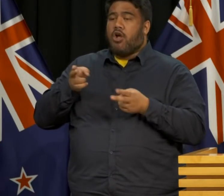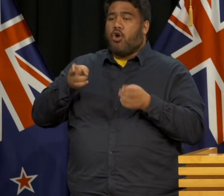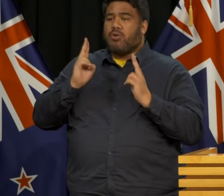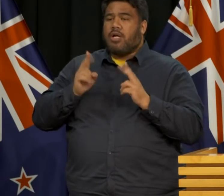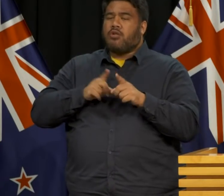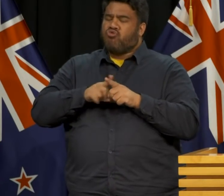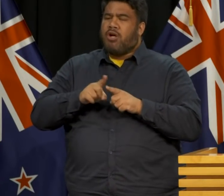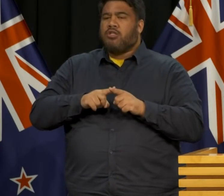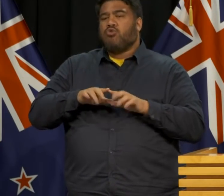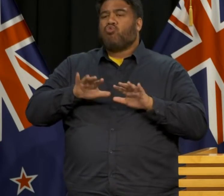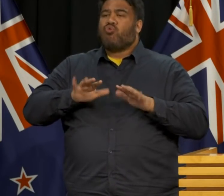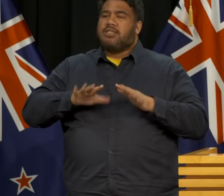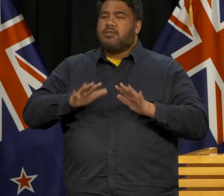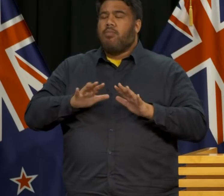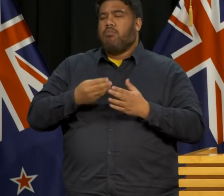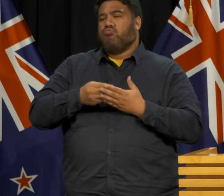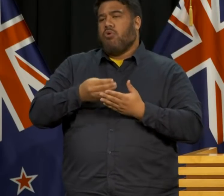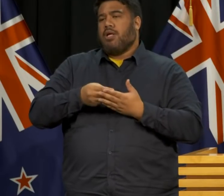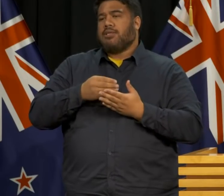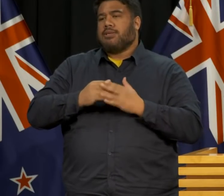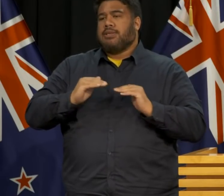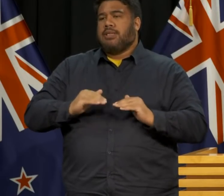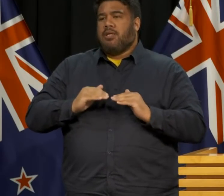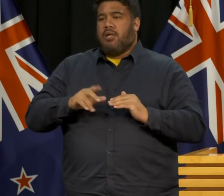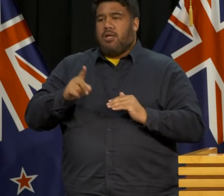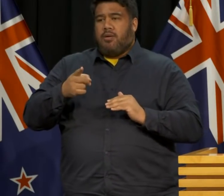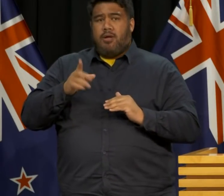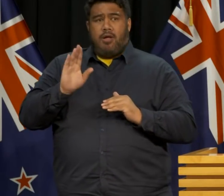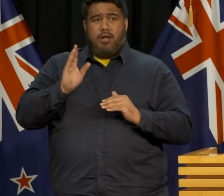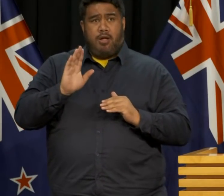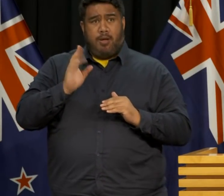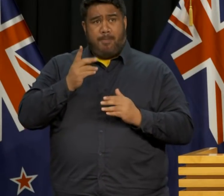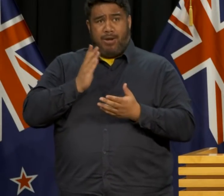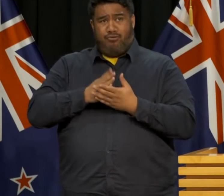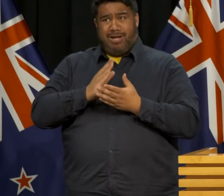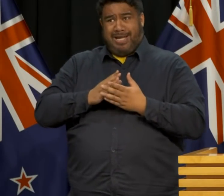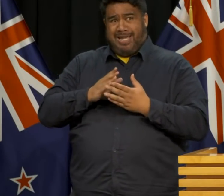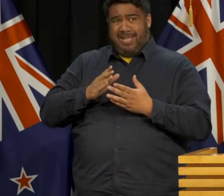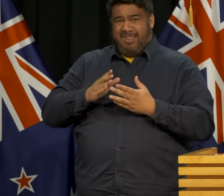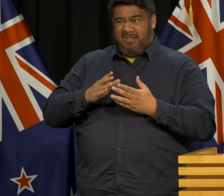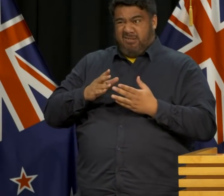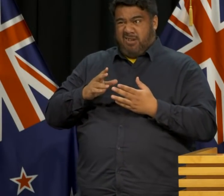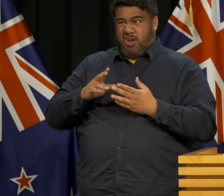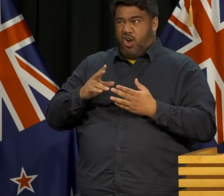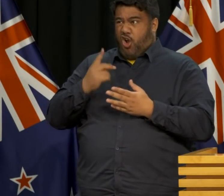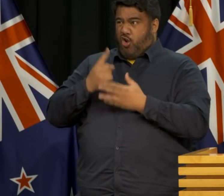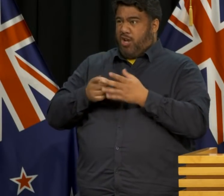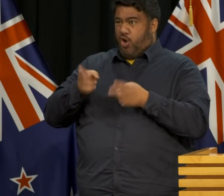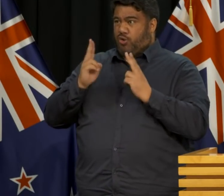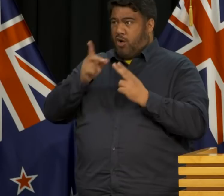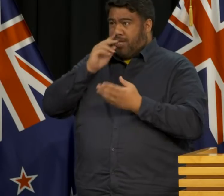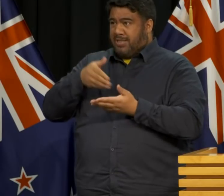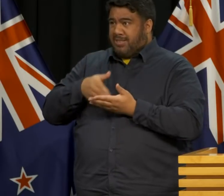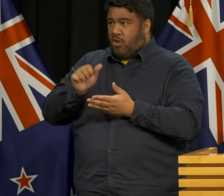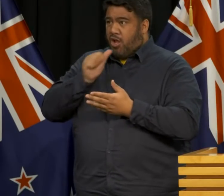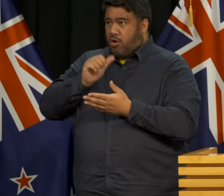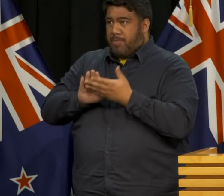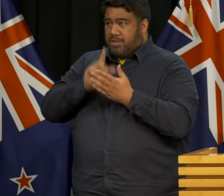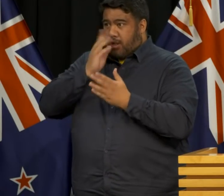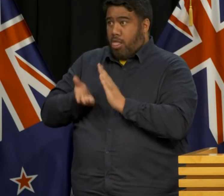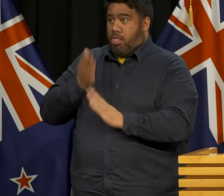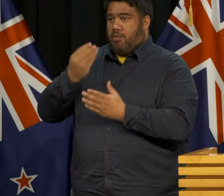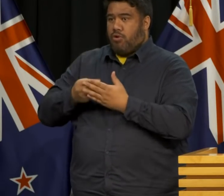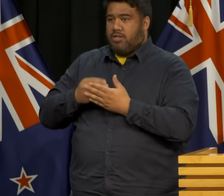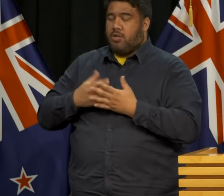that prices are reasonable in the circumstances. Yeah, but so they're not. My understanding is they're not charging what would be their